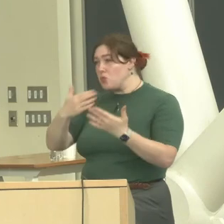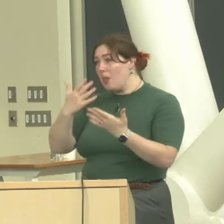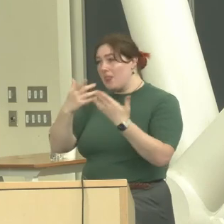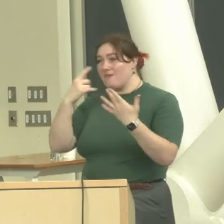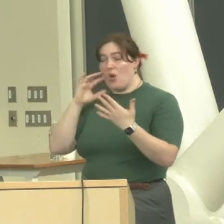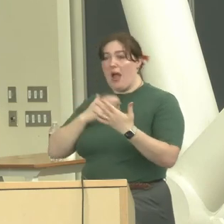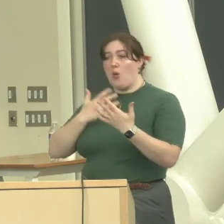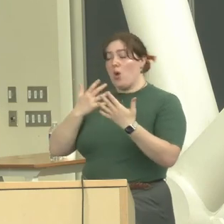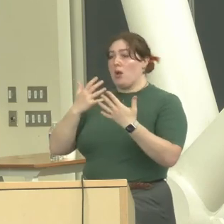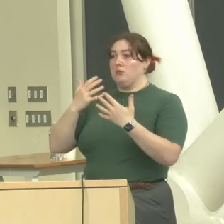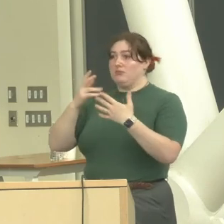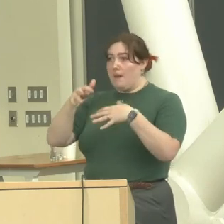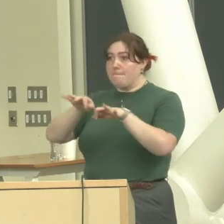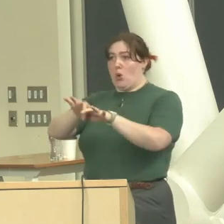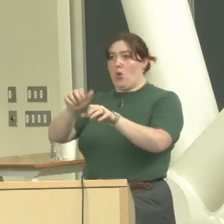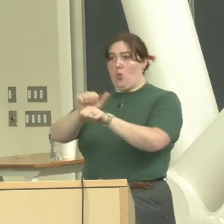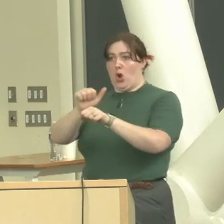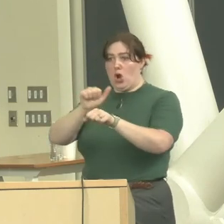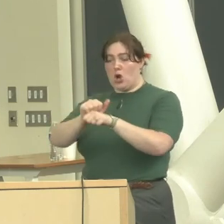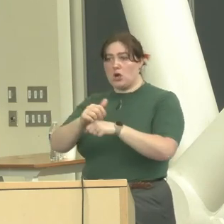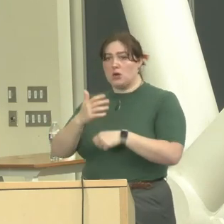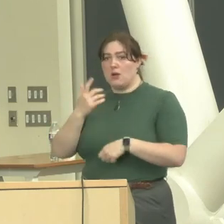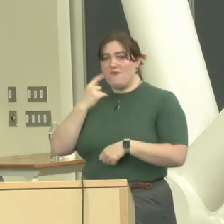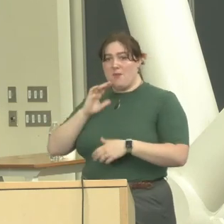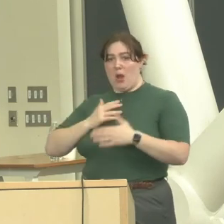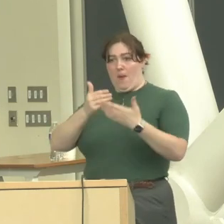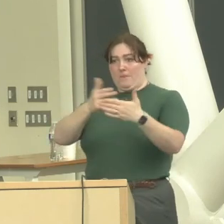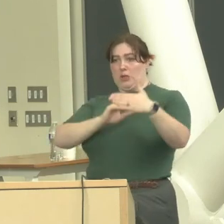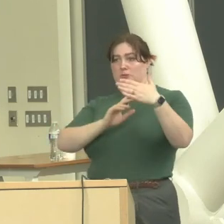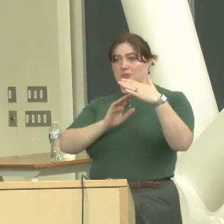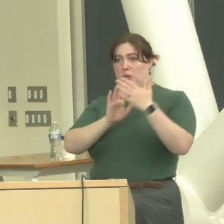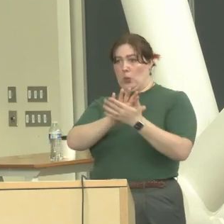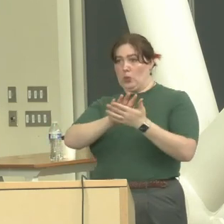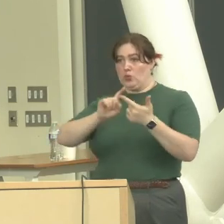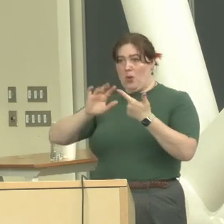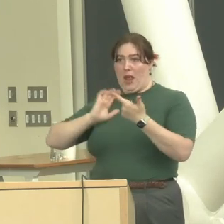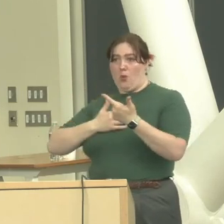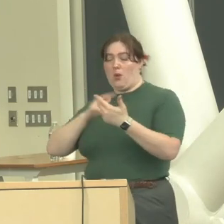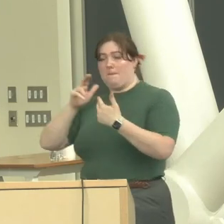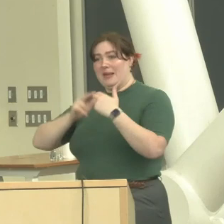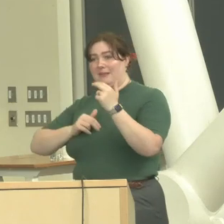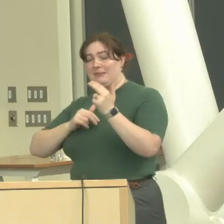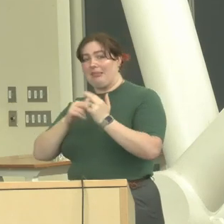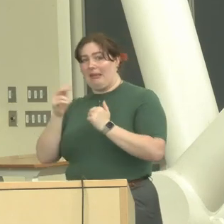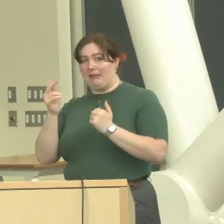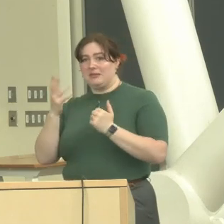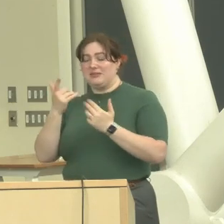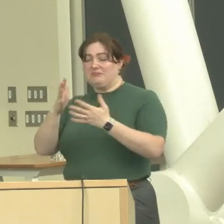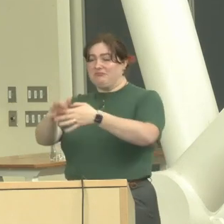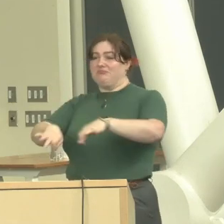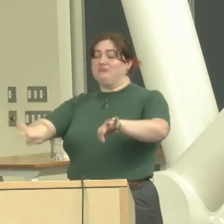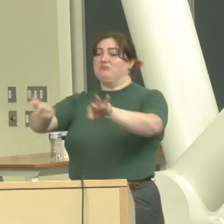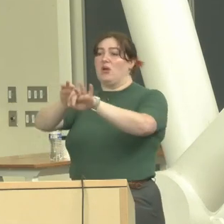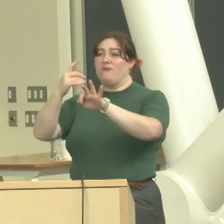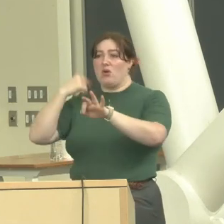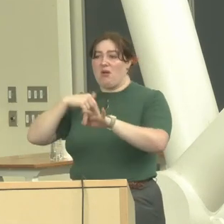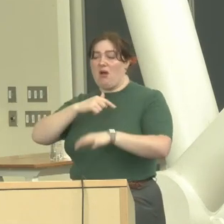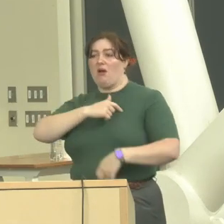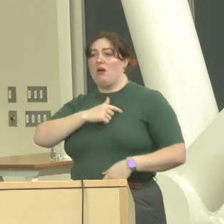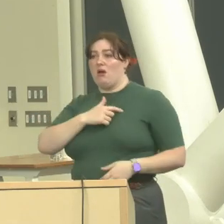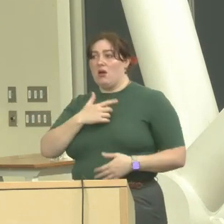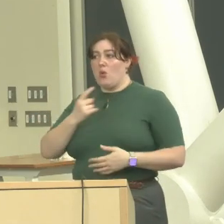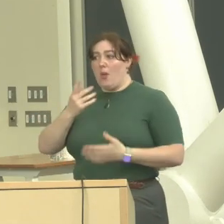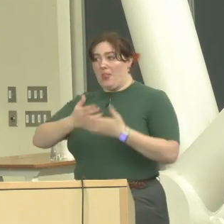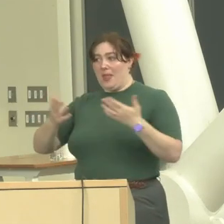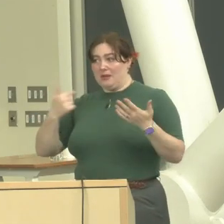foundational work that we do, from our preschools to our buildings. It's essential for us. And so one of the things I